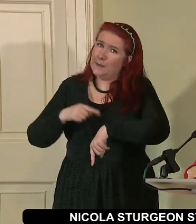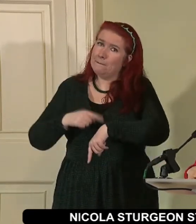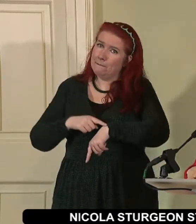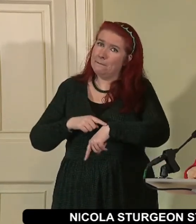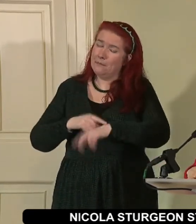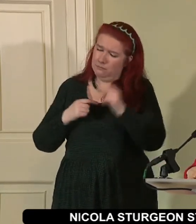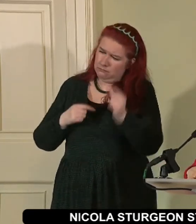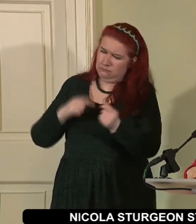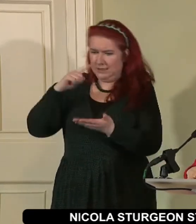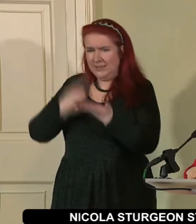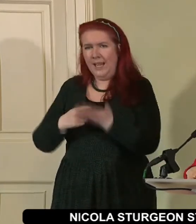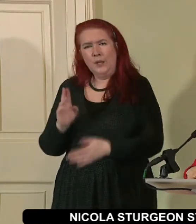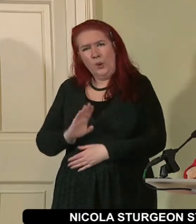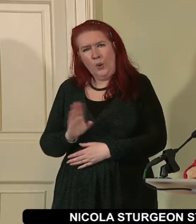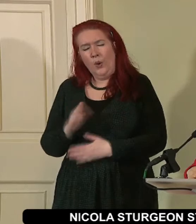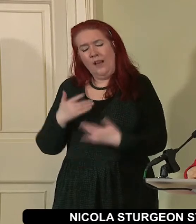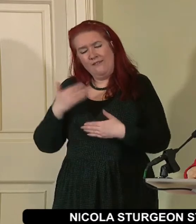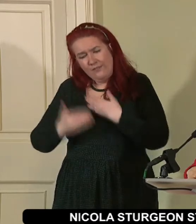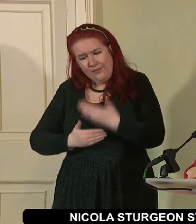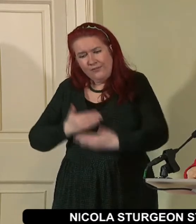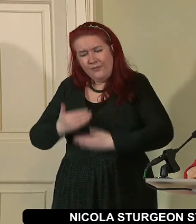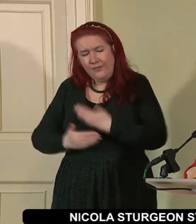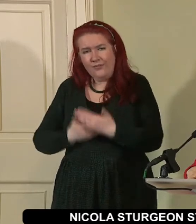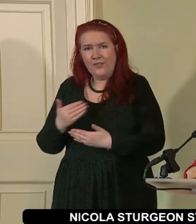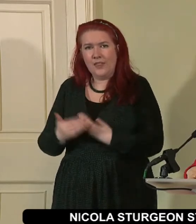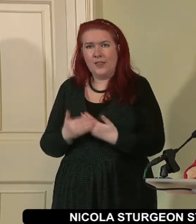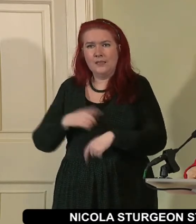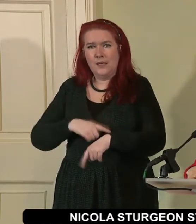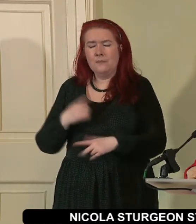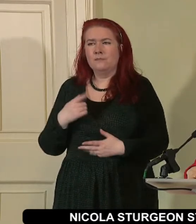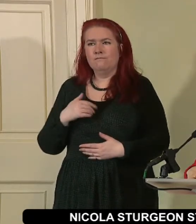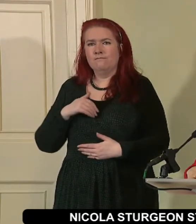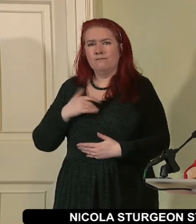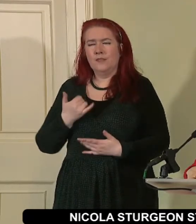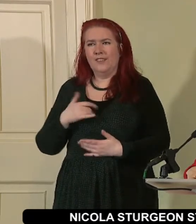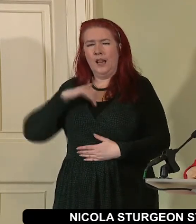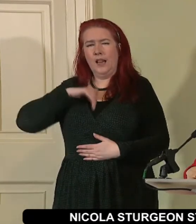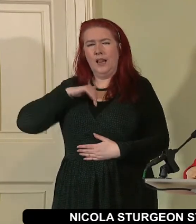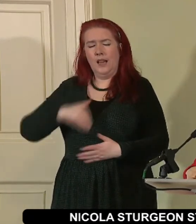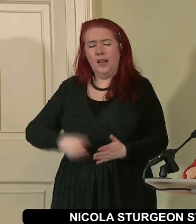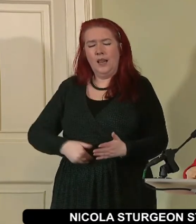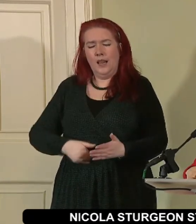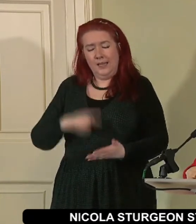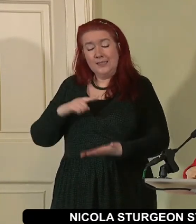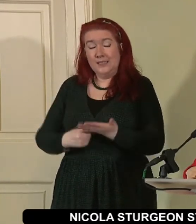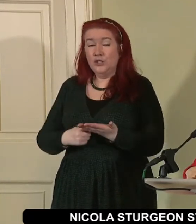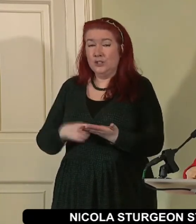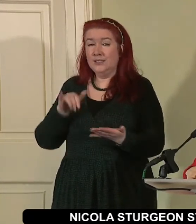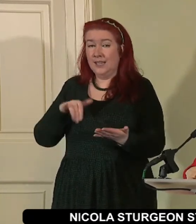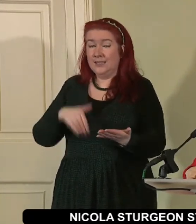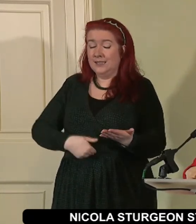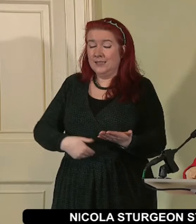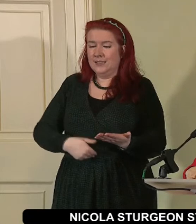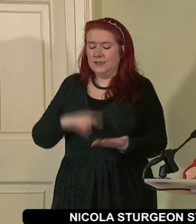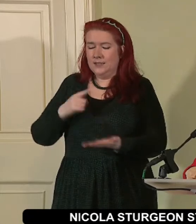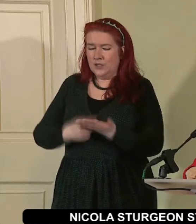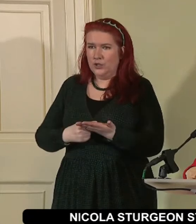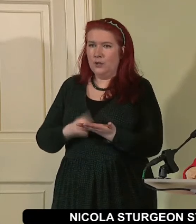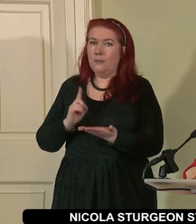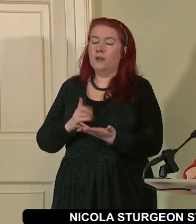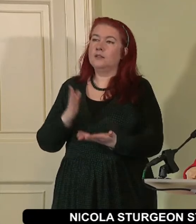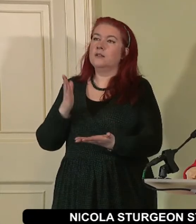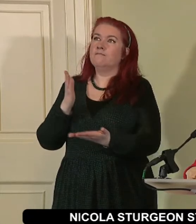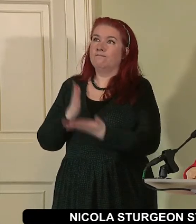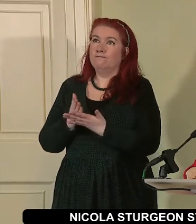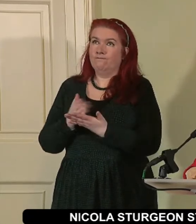to between the point where probably deep down inside you've made a decision and being able to actually